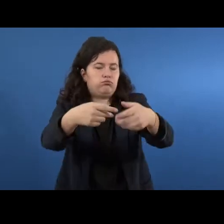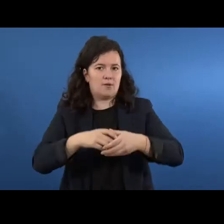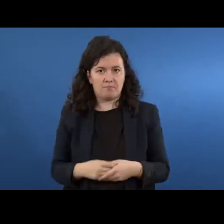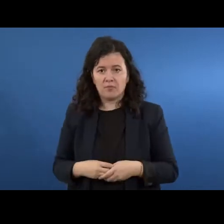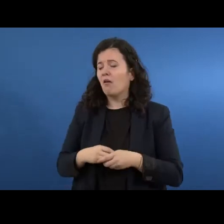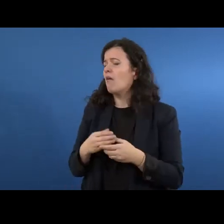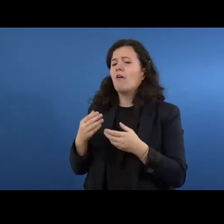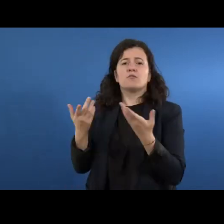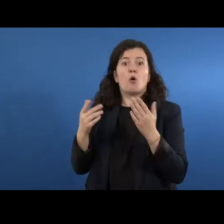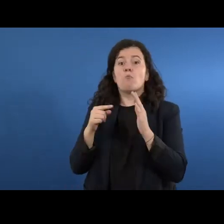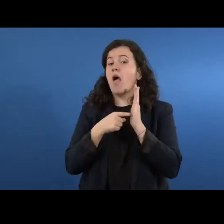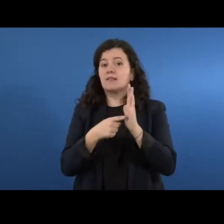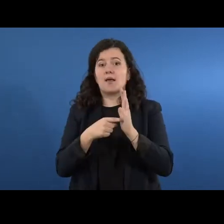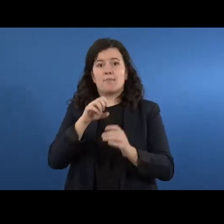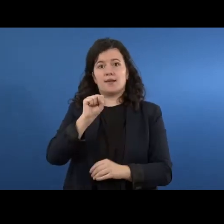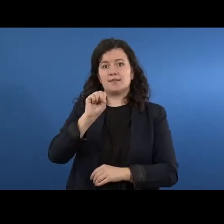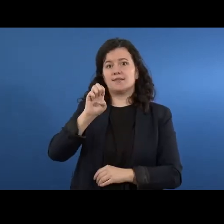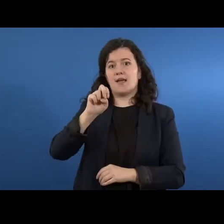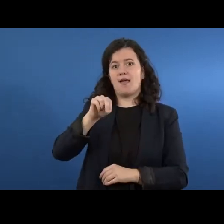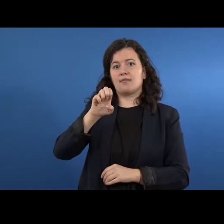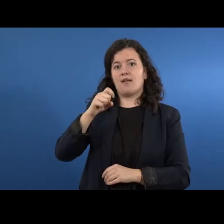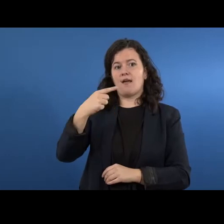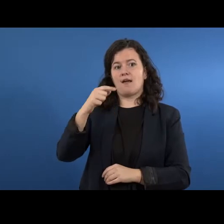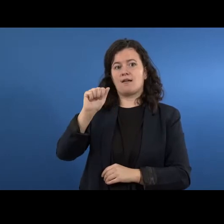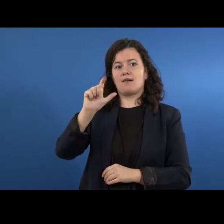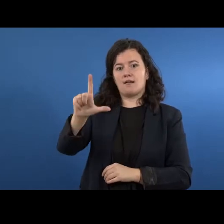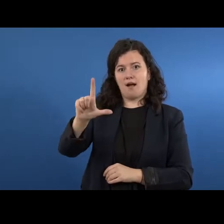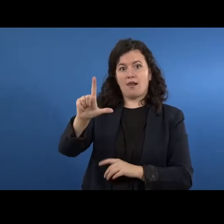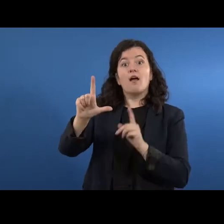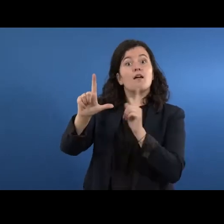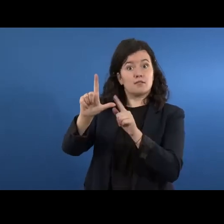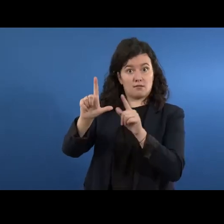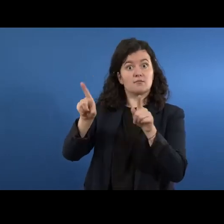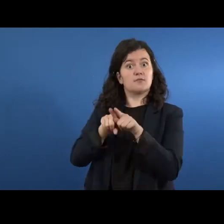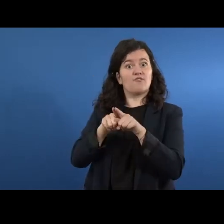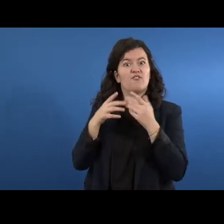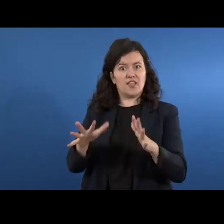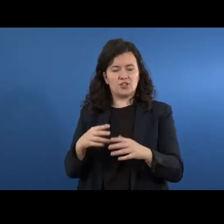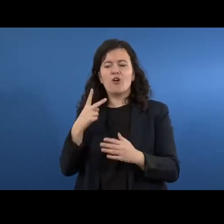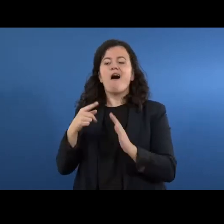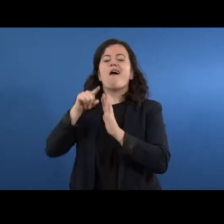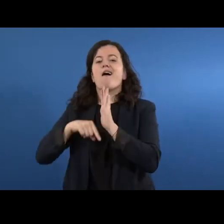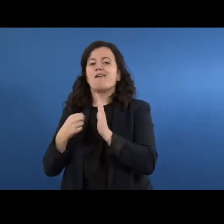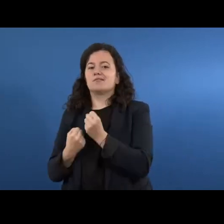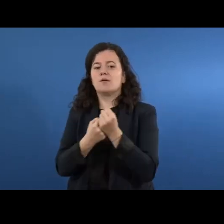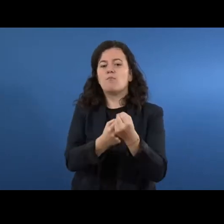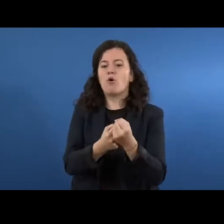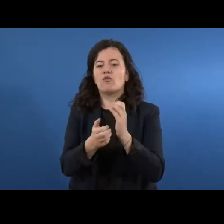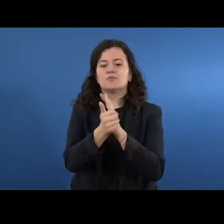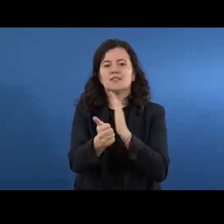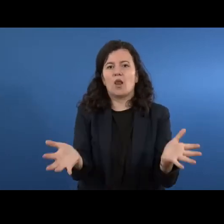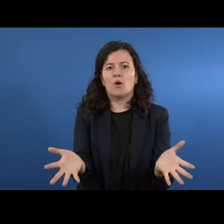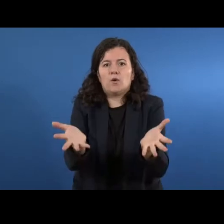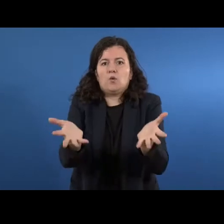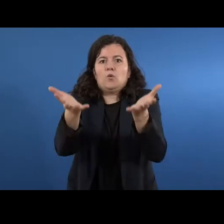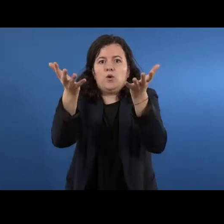in Senegal recently within the skills development strategy for the digital sector. What I can